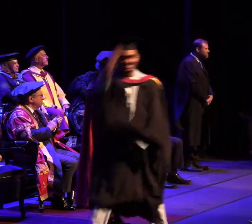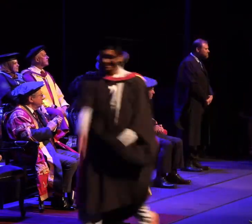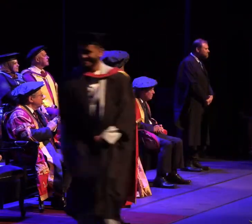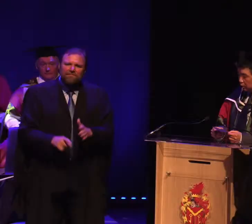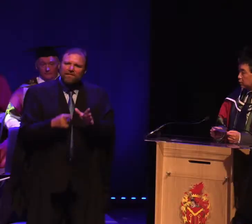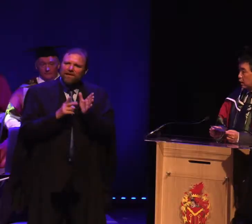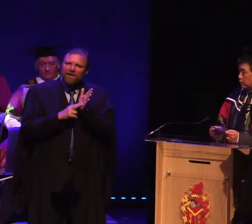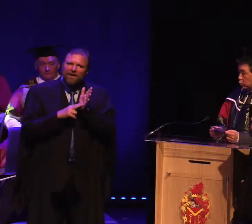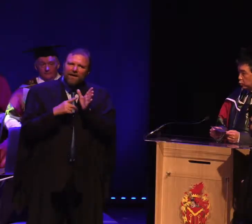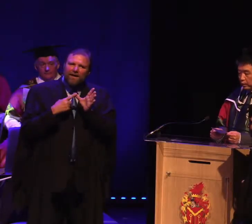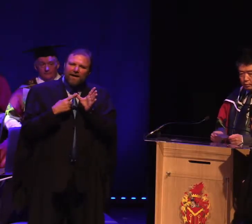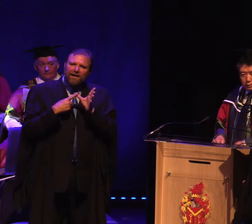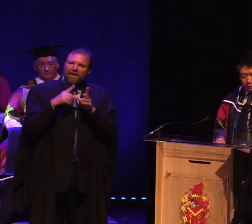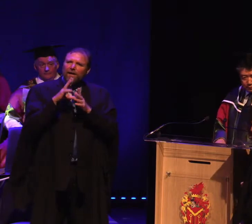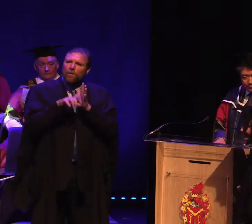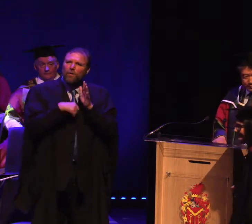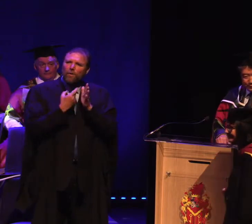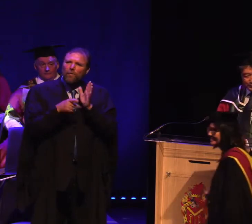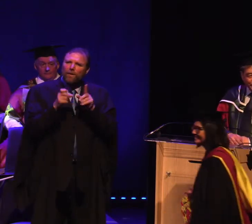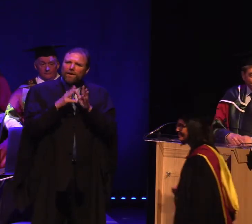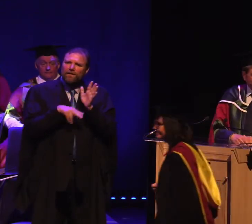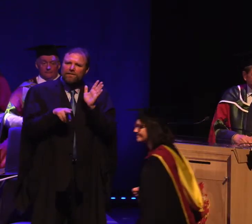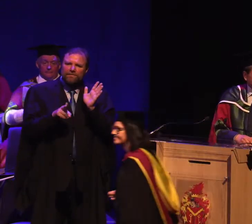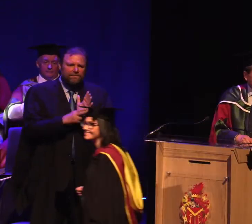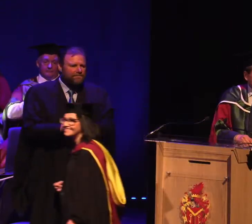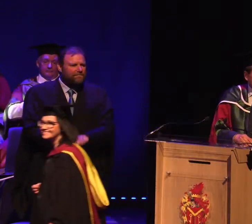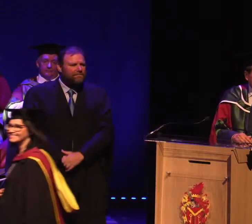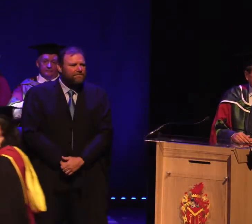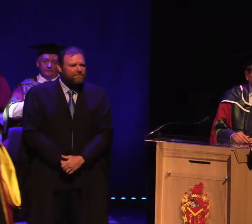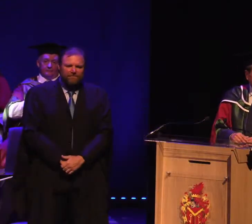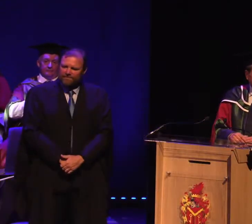Anna Disemin and Goodwin.